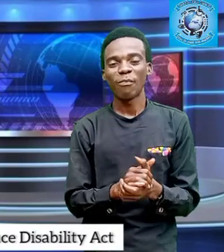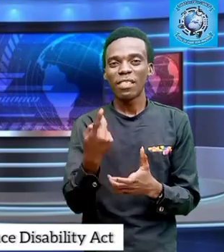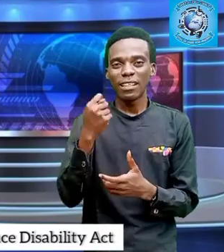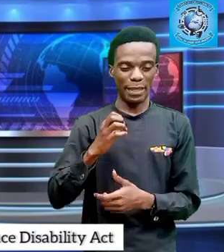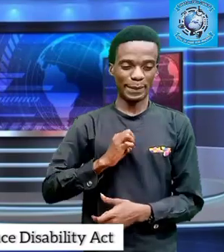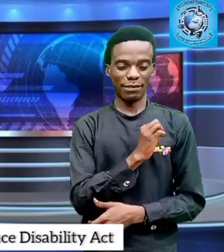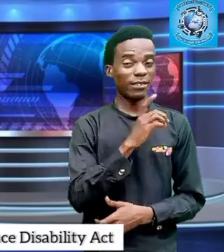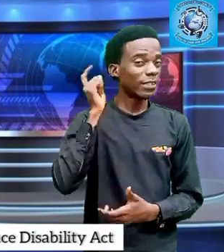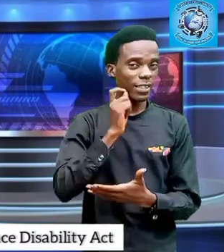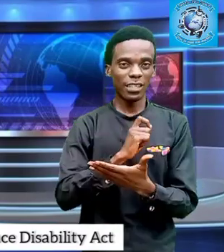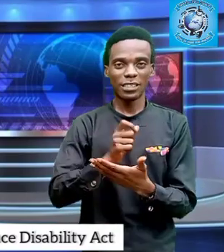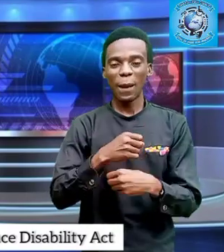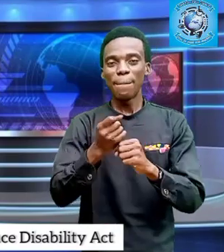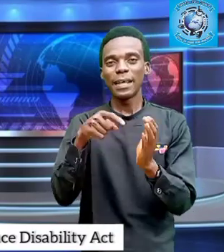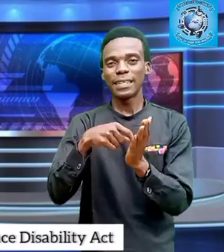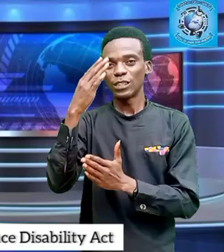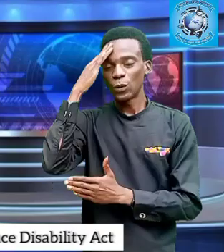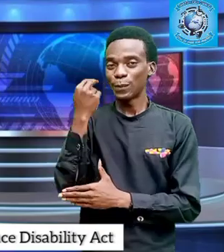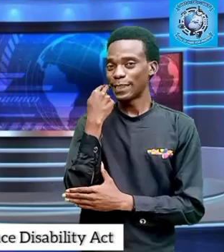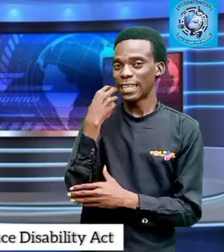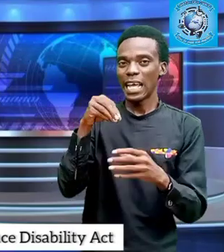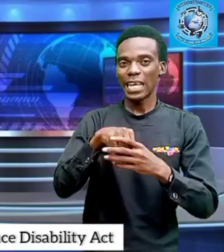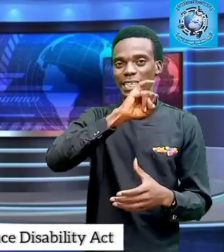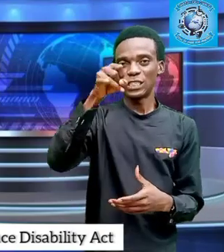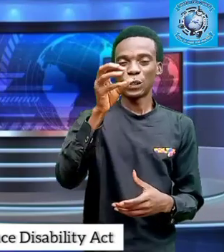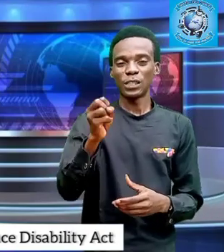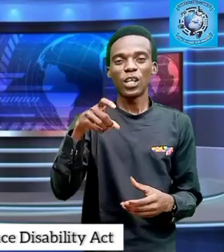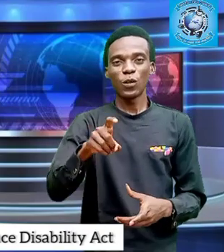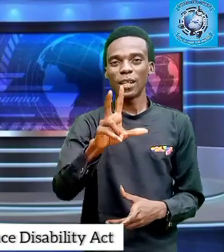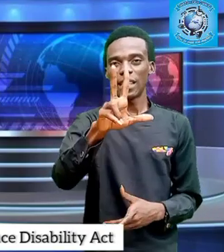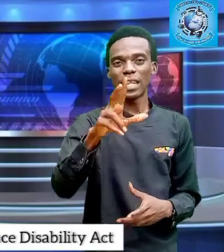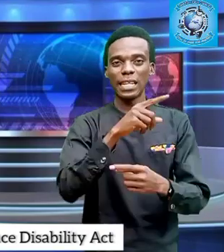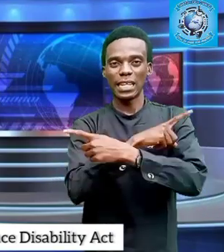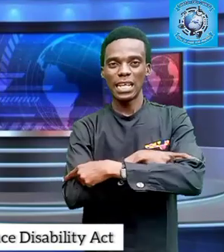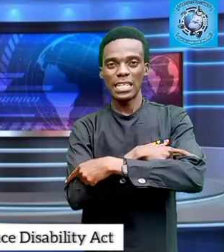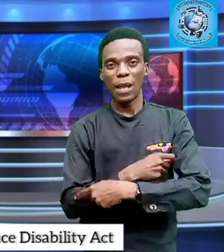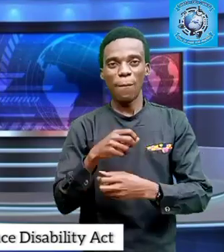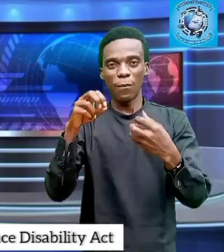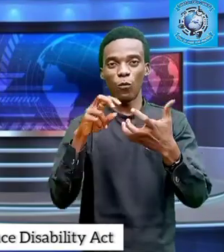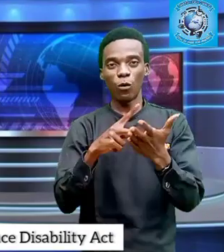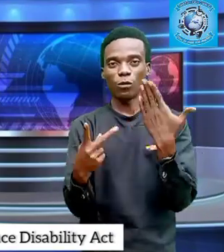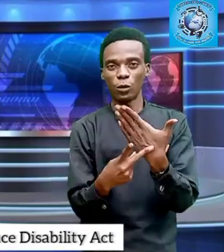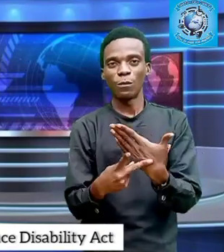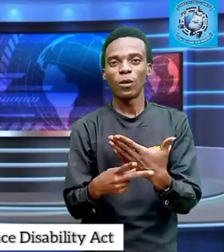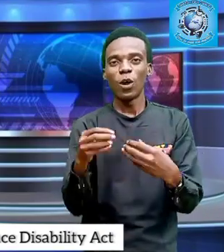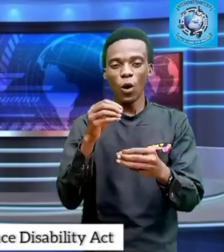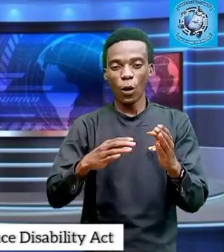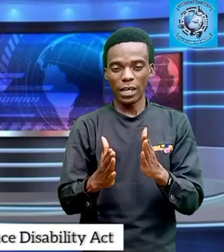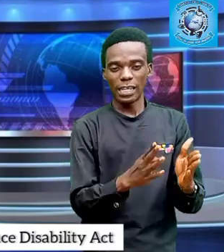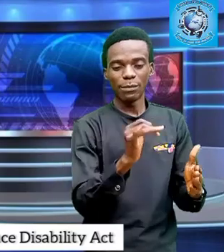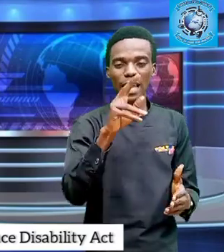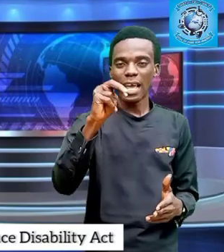The Executive Secretary made this known recently in Jos during a 3-day sensitization workshop organized